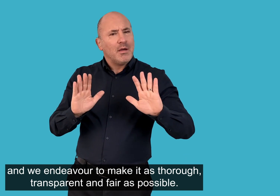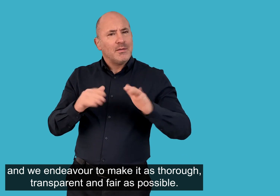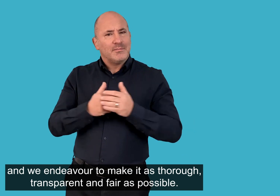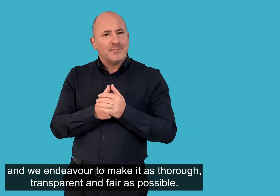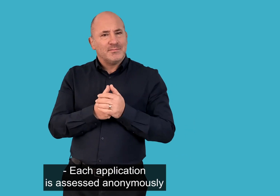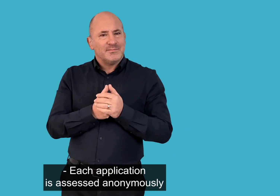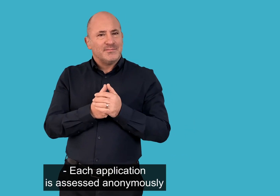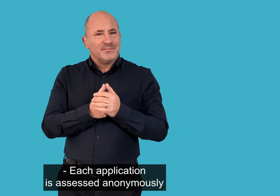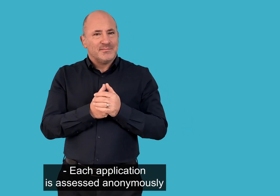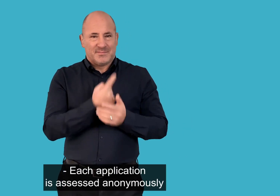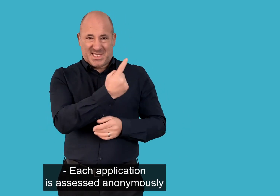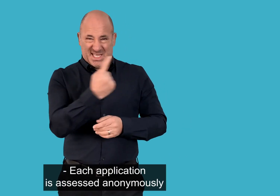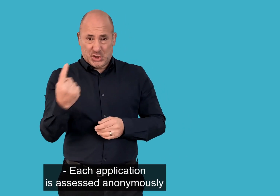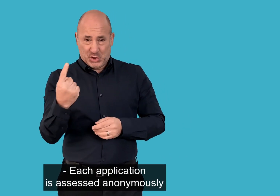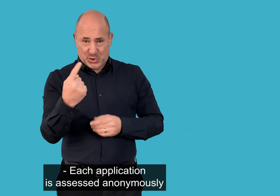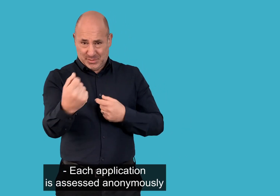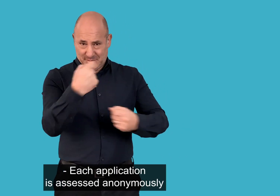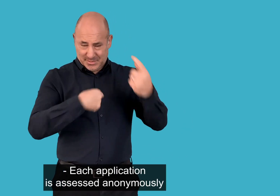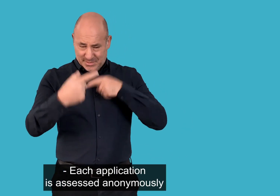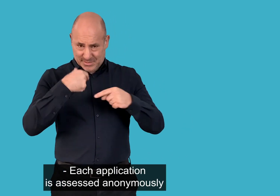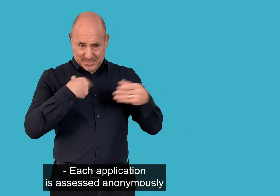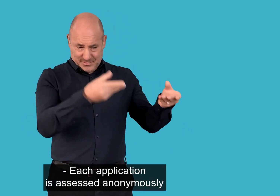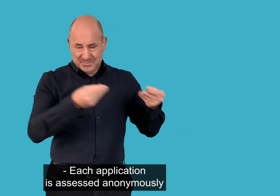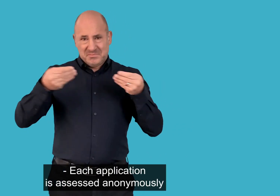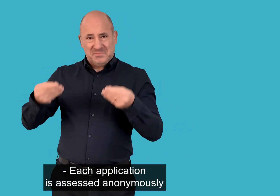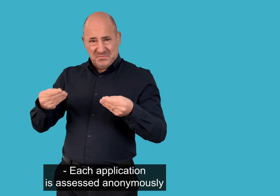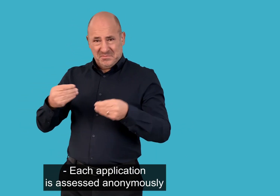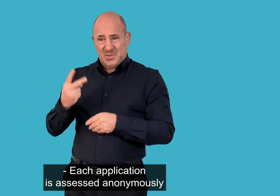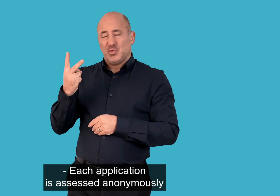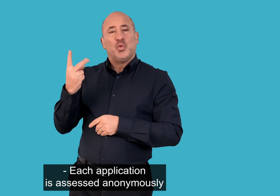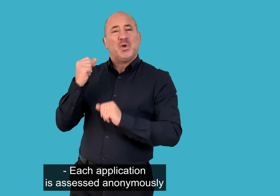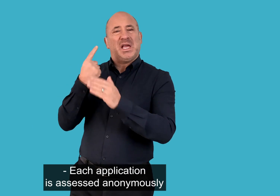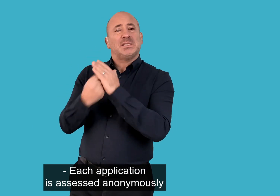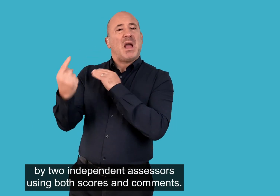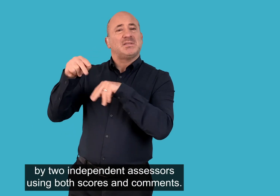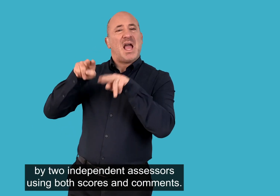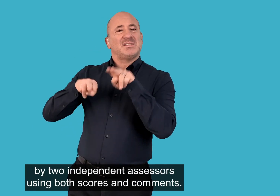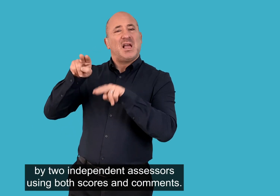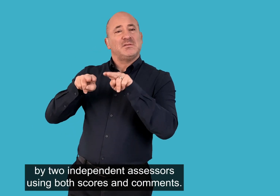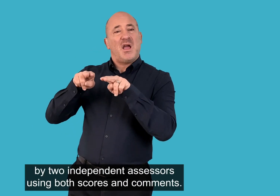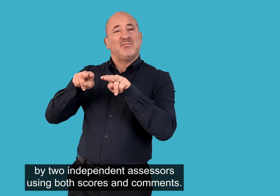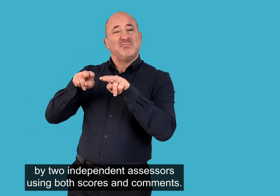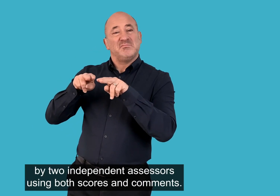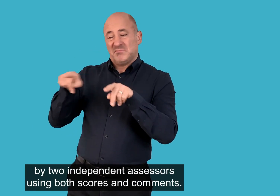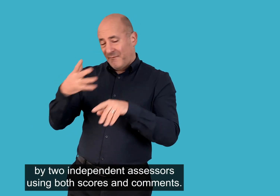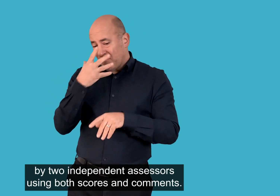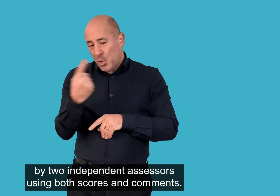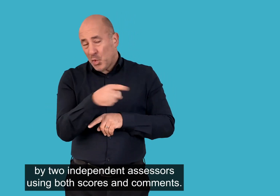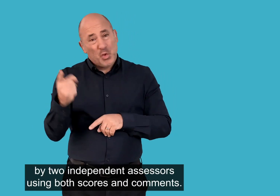as possible. Each application is assessed anonymously by 2 independent assessors using both